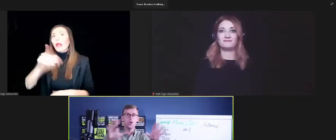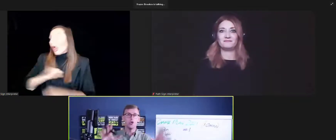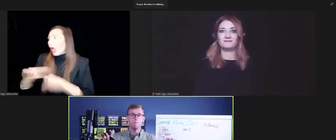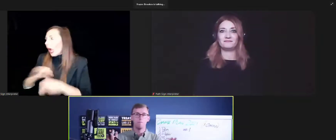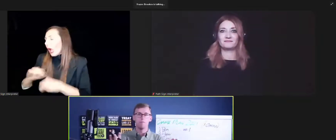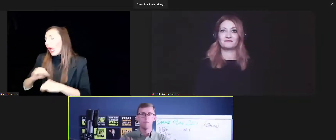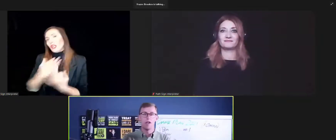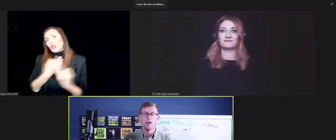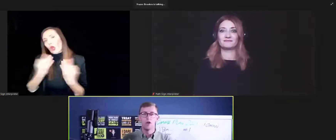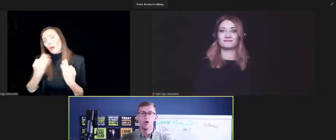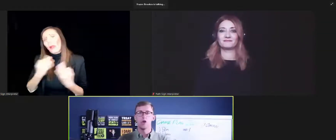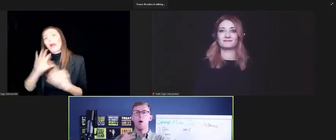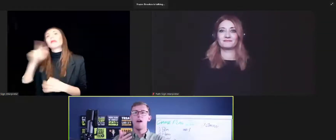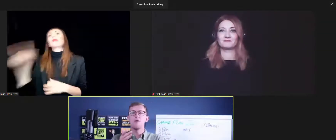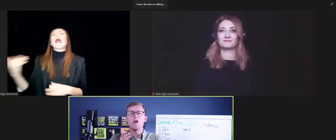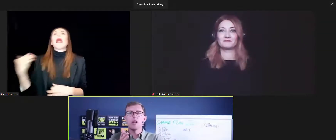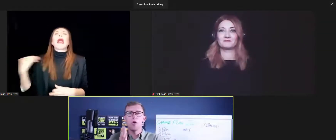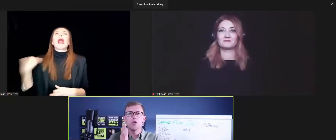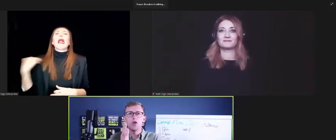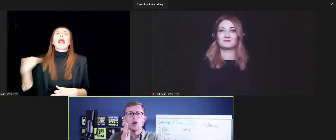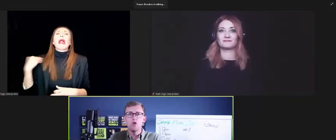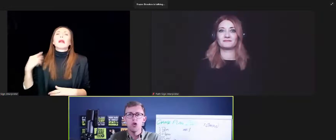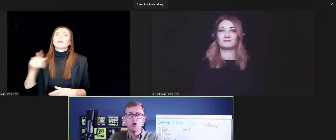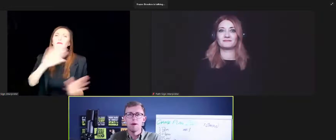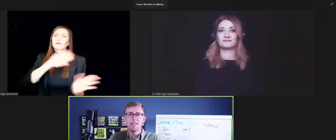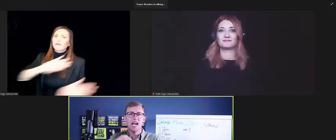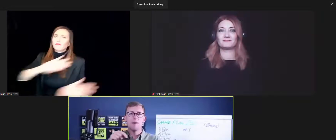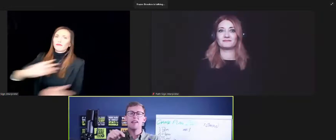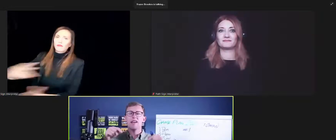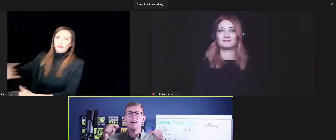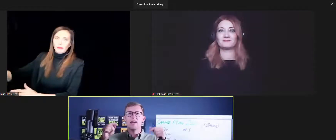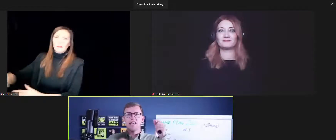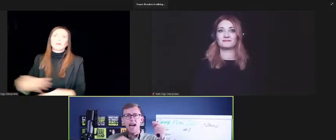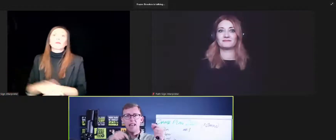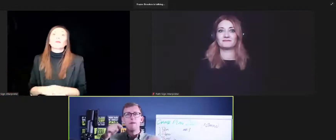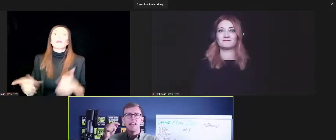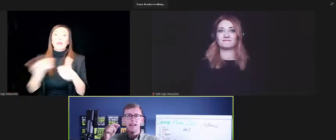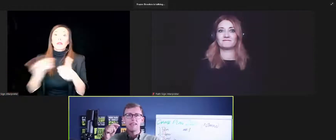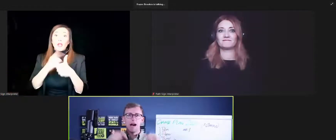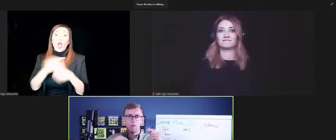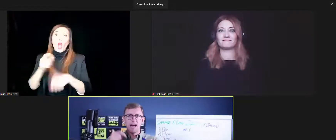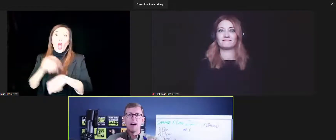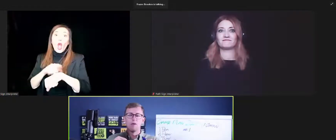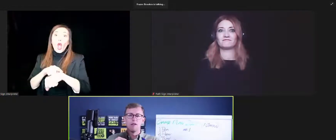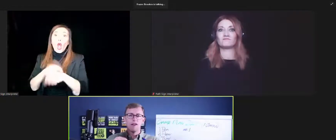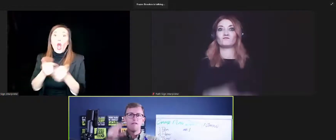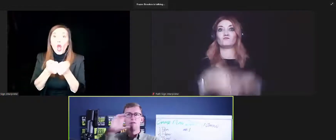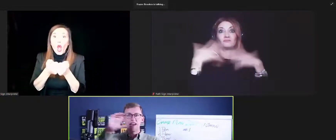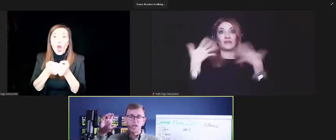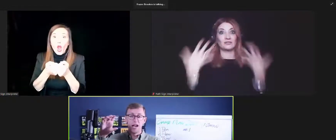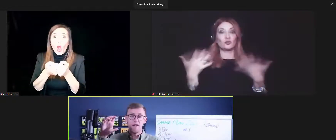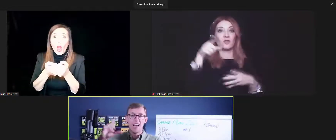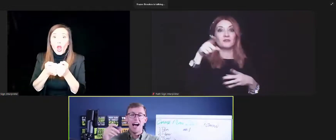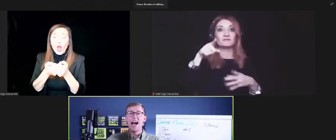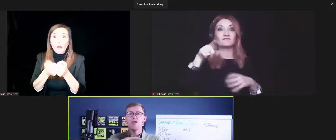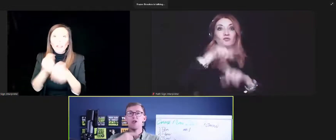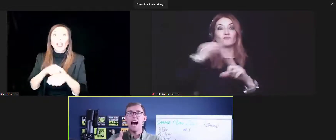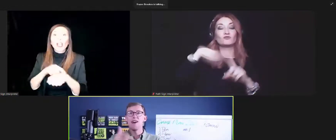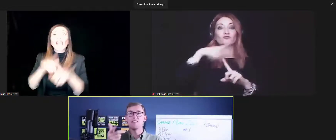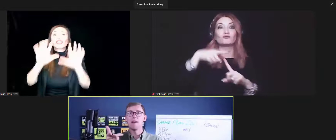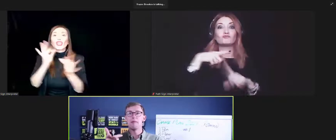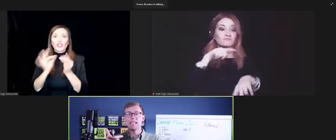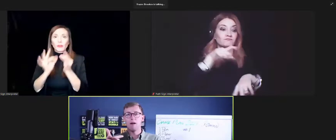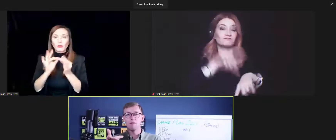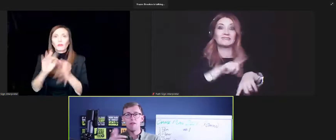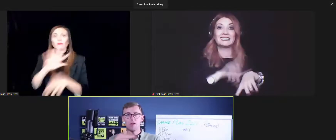the Zoom. You can go, if you actually go onto YouTube and type in 10-minute countdown Frazer, I actually have